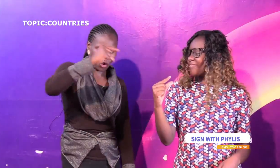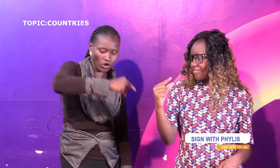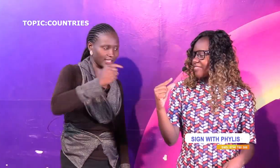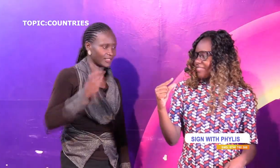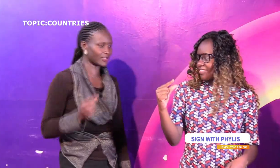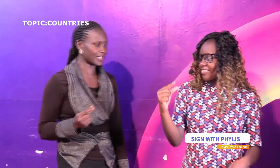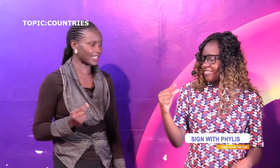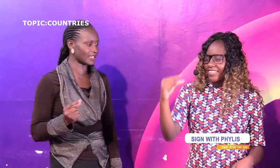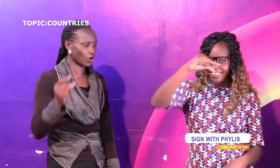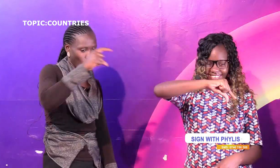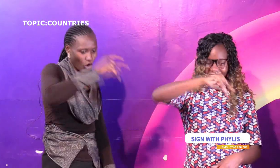This again. Continent.